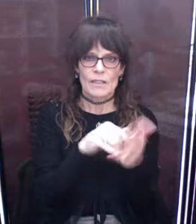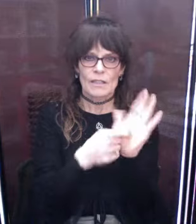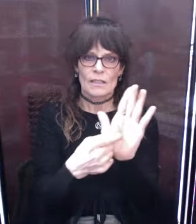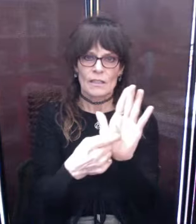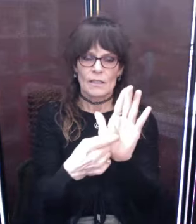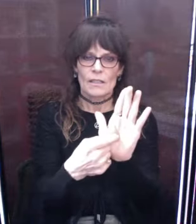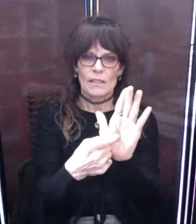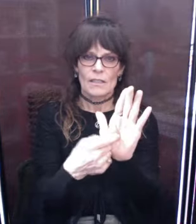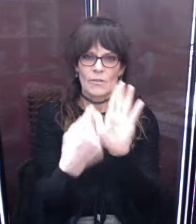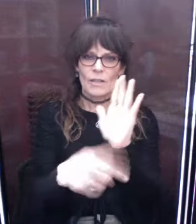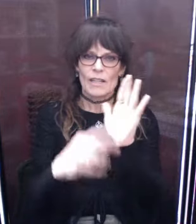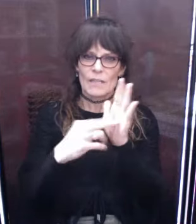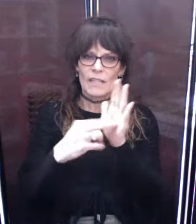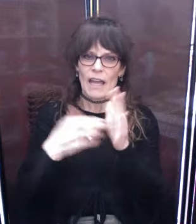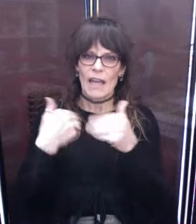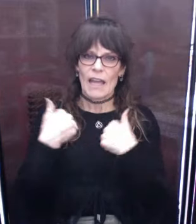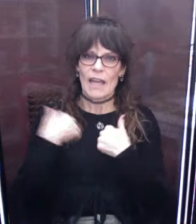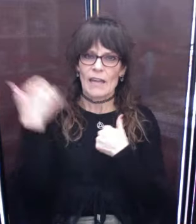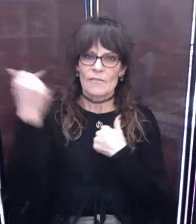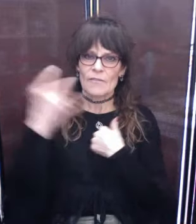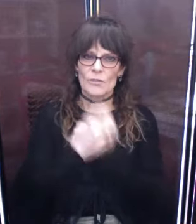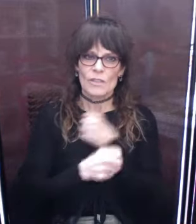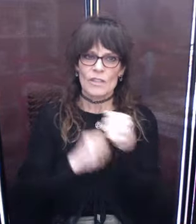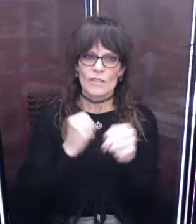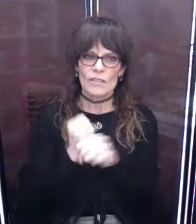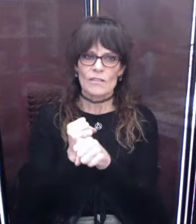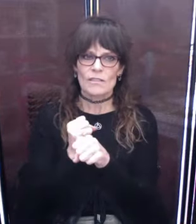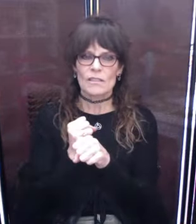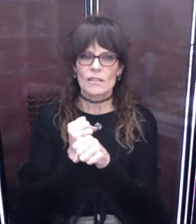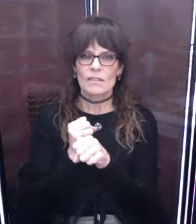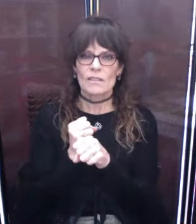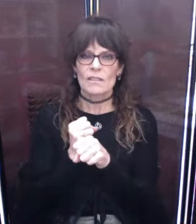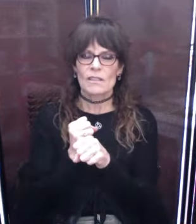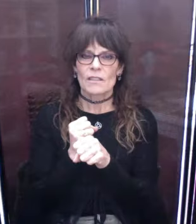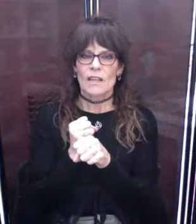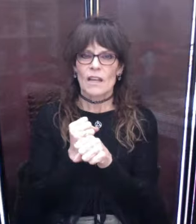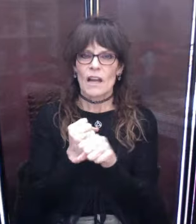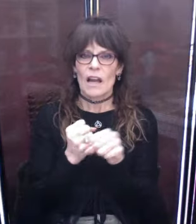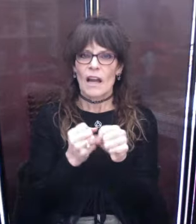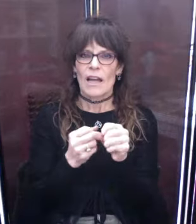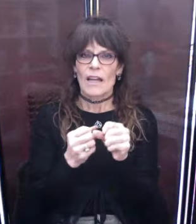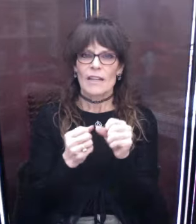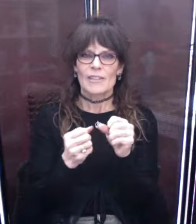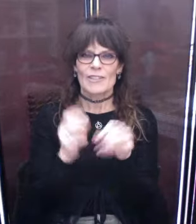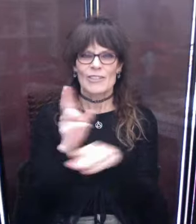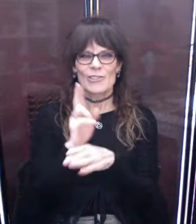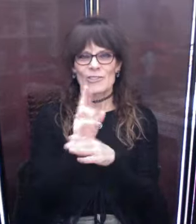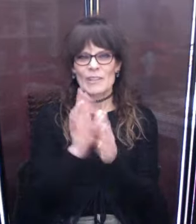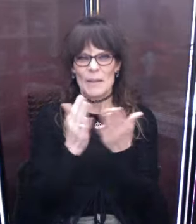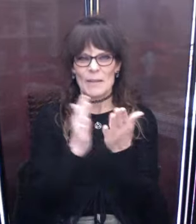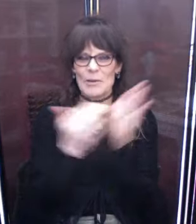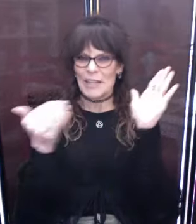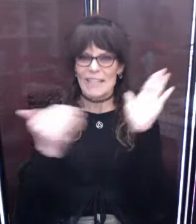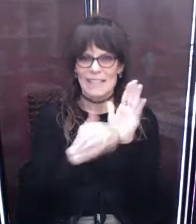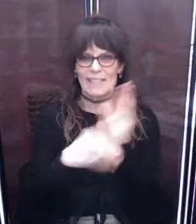had a few years where I thumped people on the head with the big book. That's what I thought I was supposed to